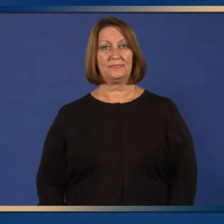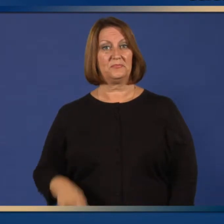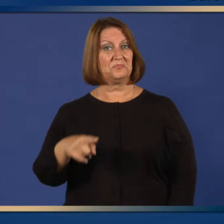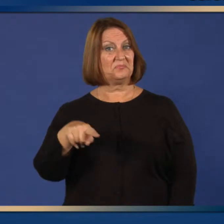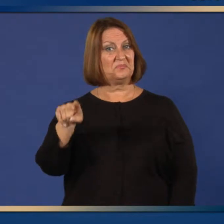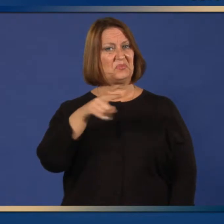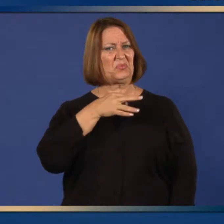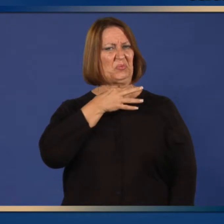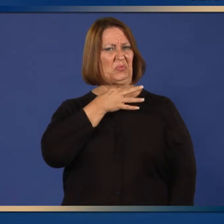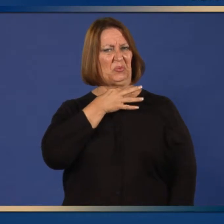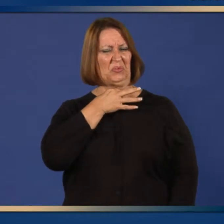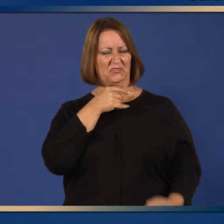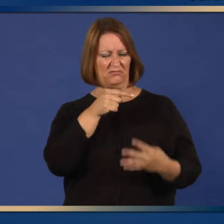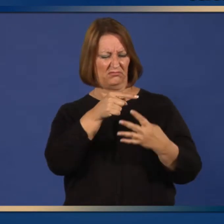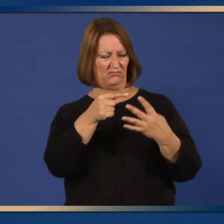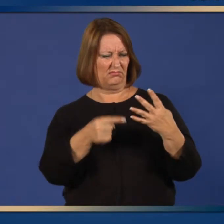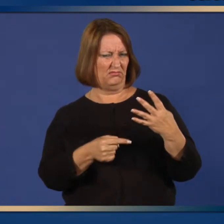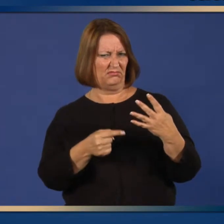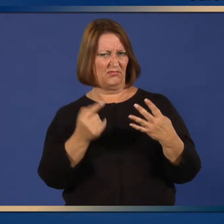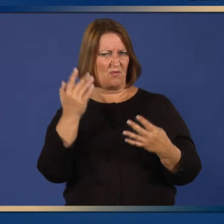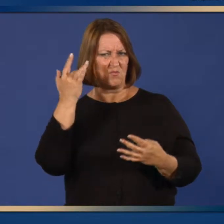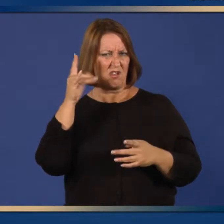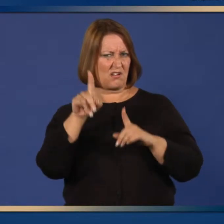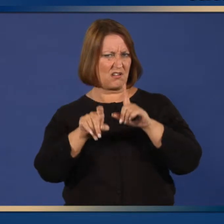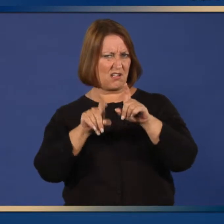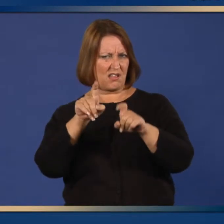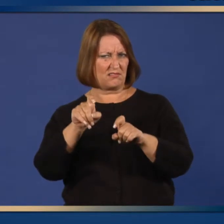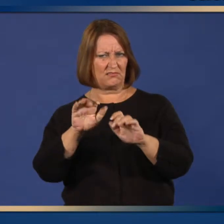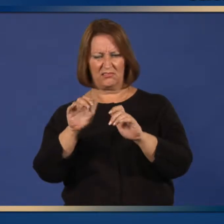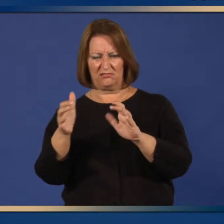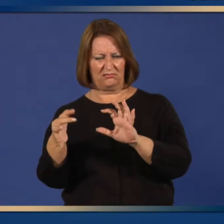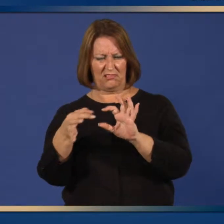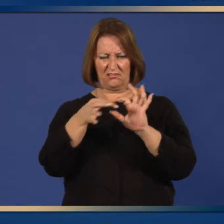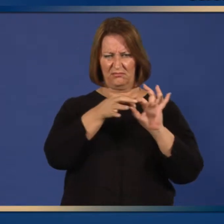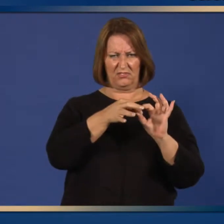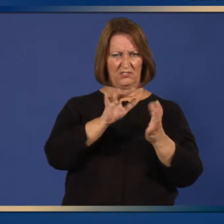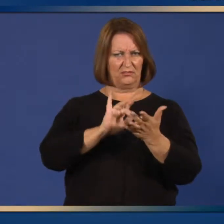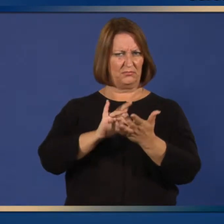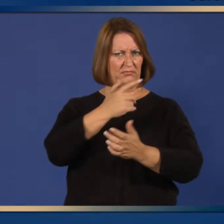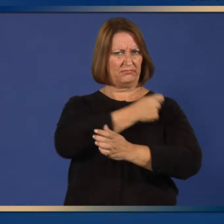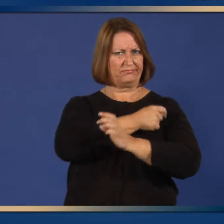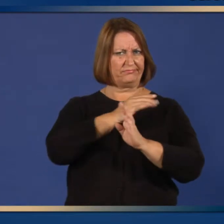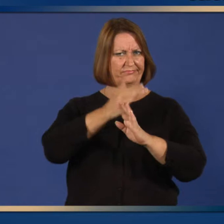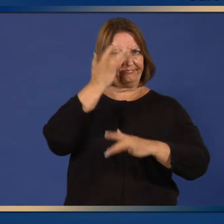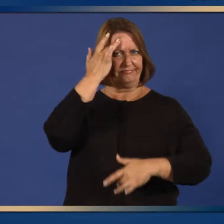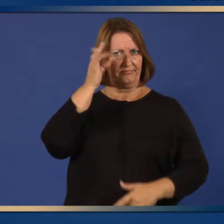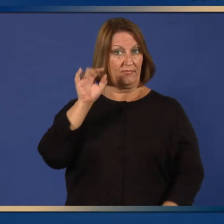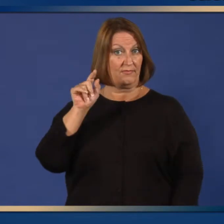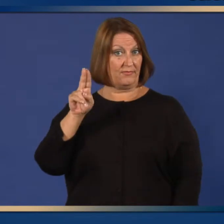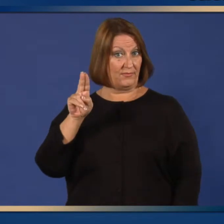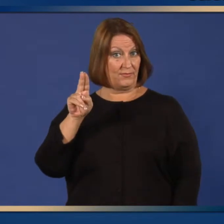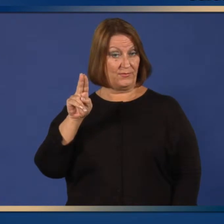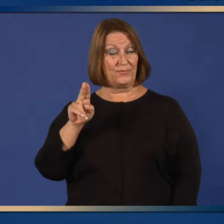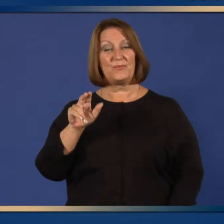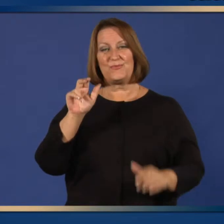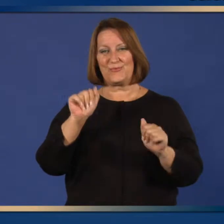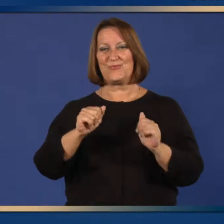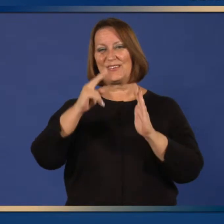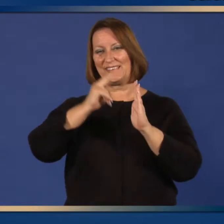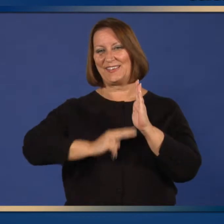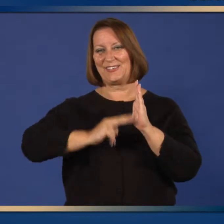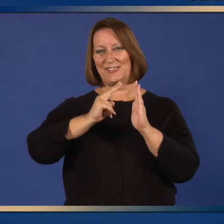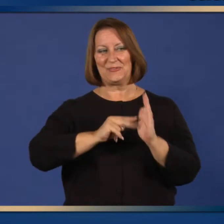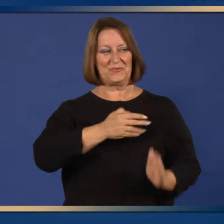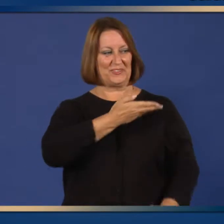Are you interested in knowing why we included a certain question on the screening questionnaire? If